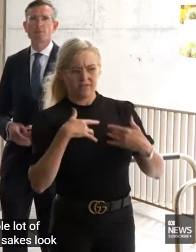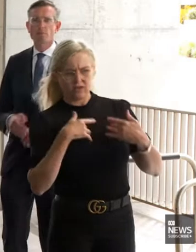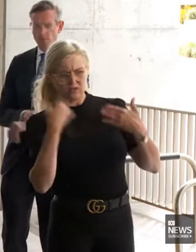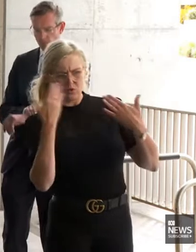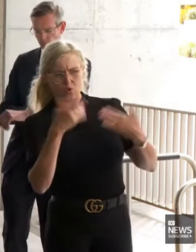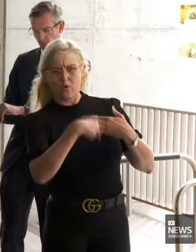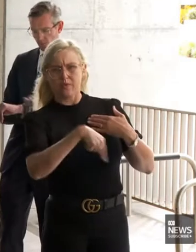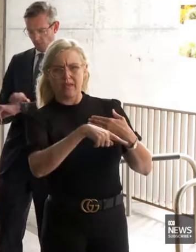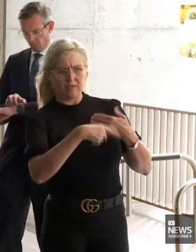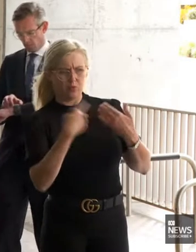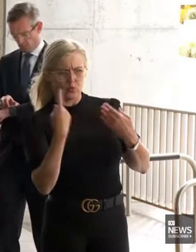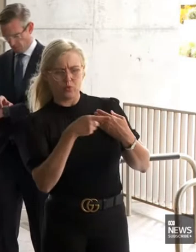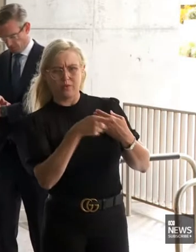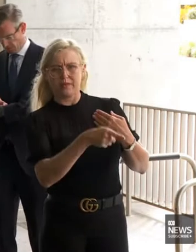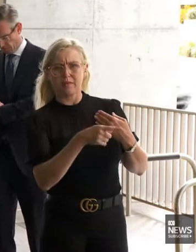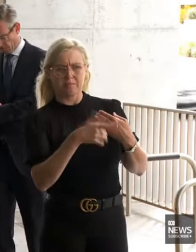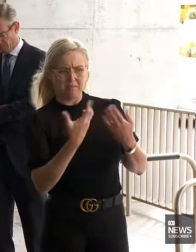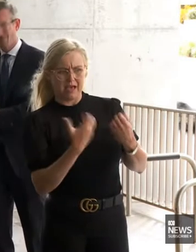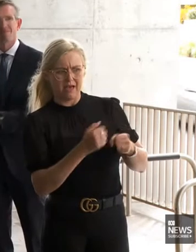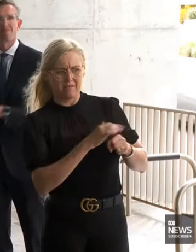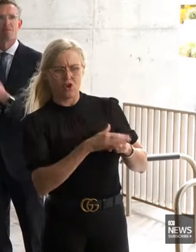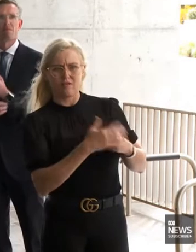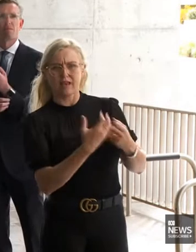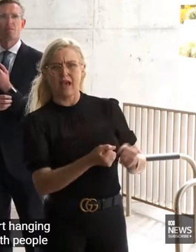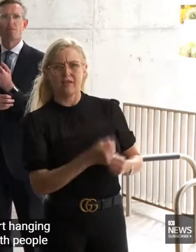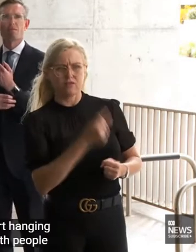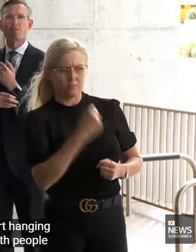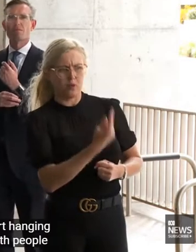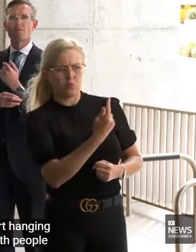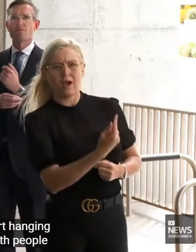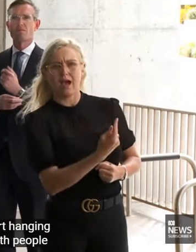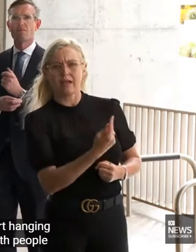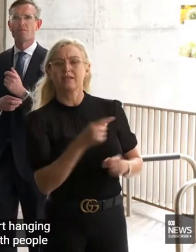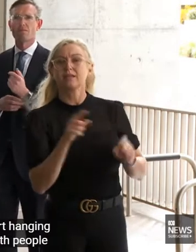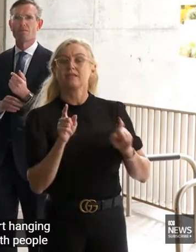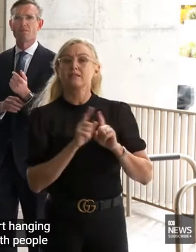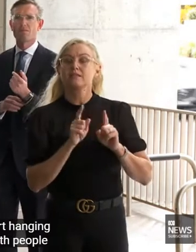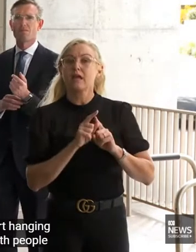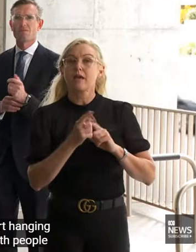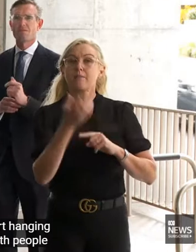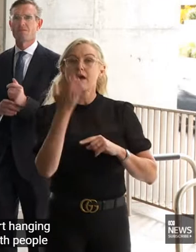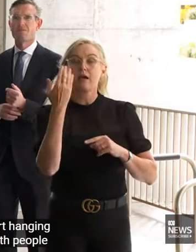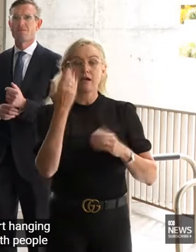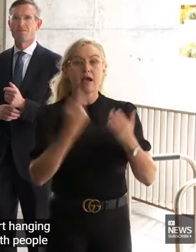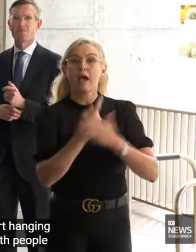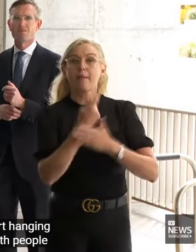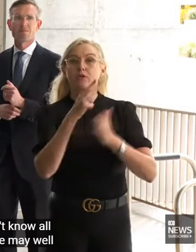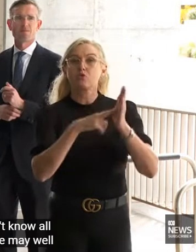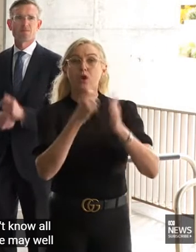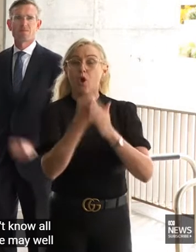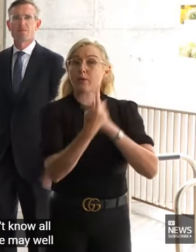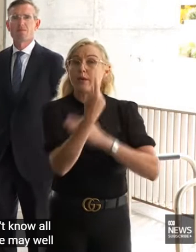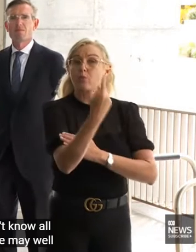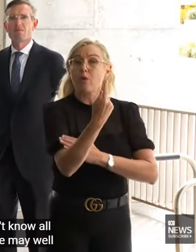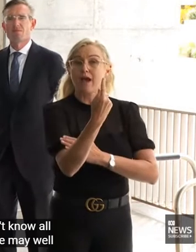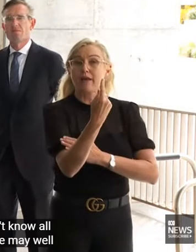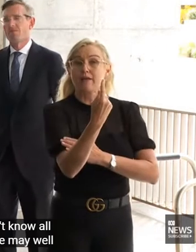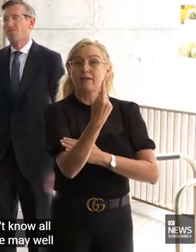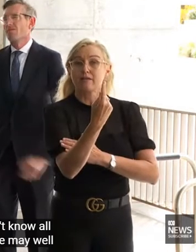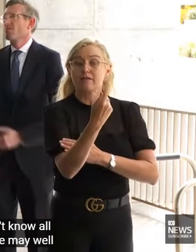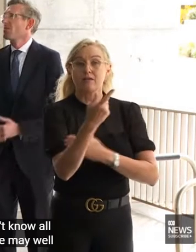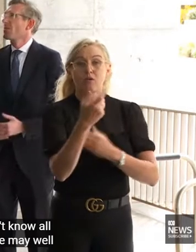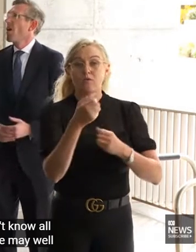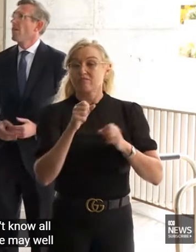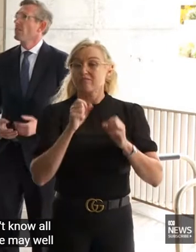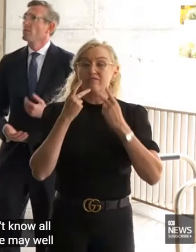well, because there may well be quite a few people there. There may even be one. As we saw up at Newcastle, one person went from a party boat and